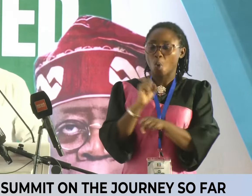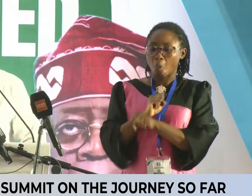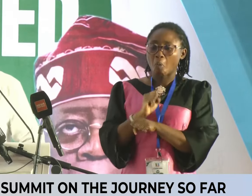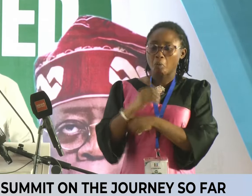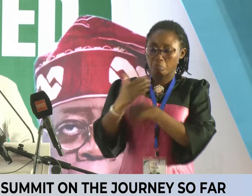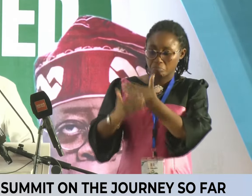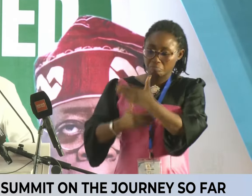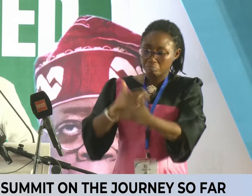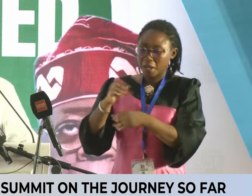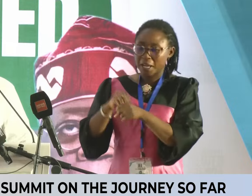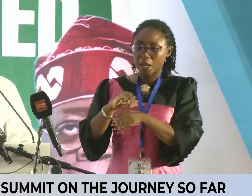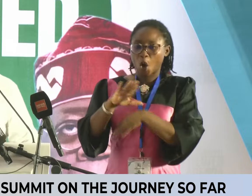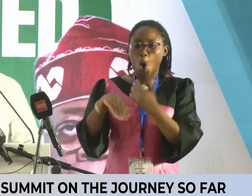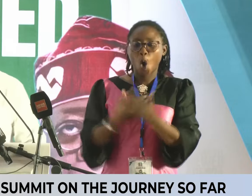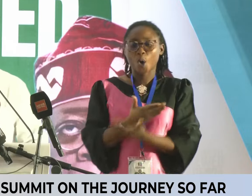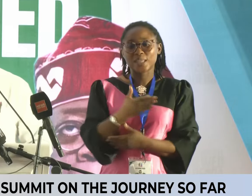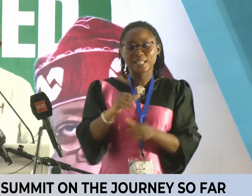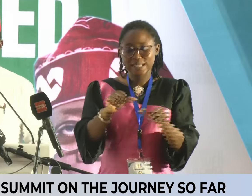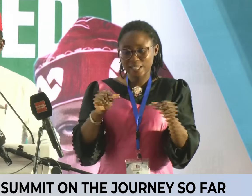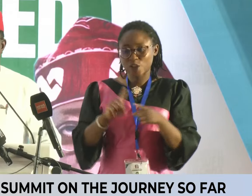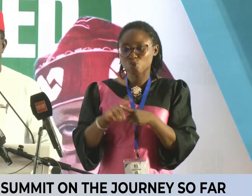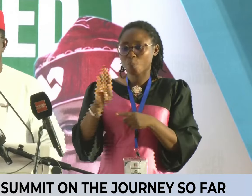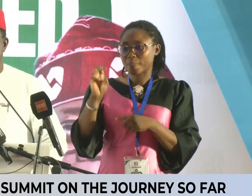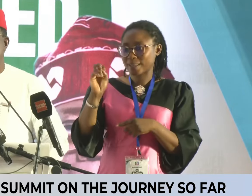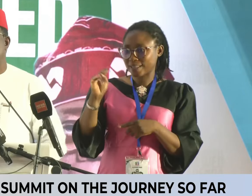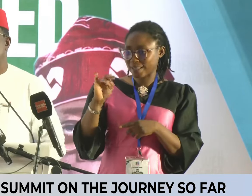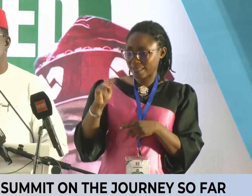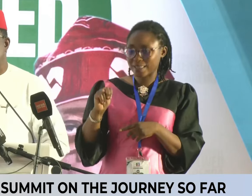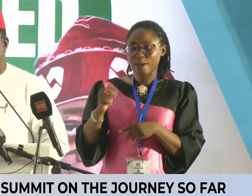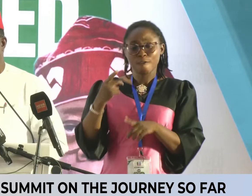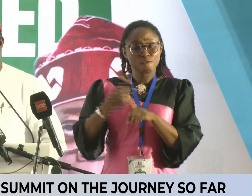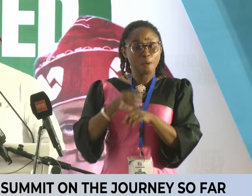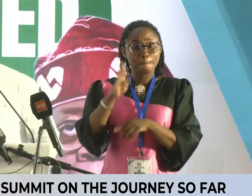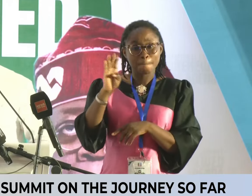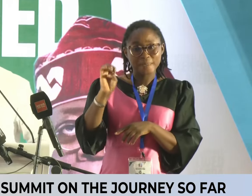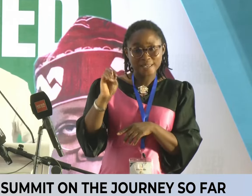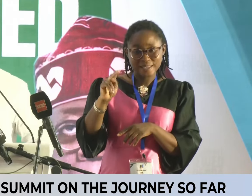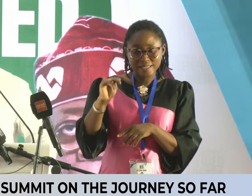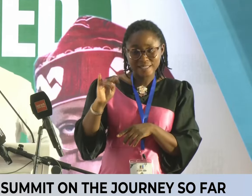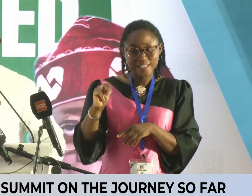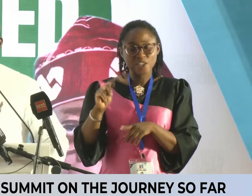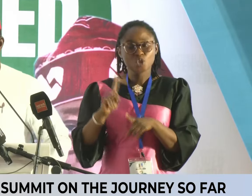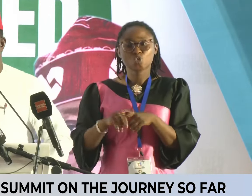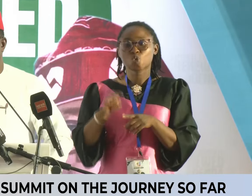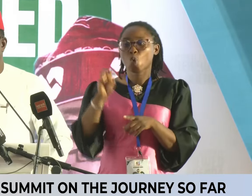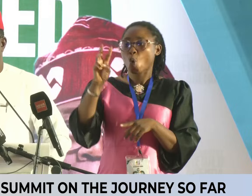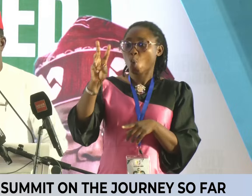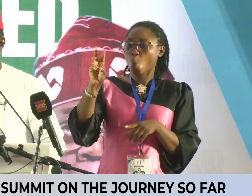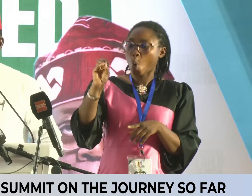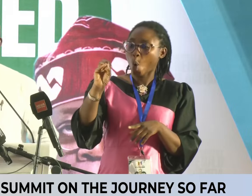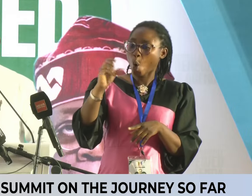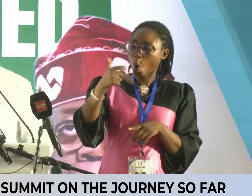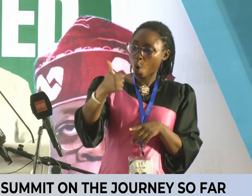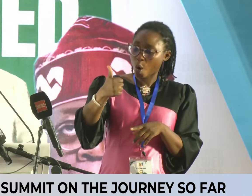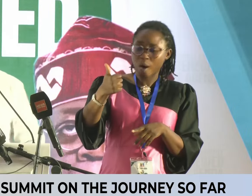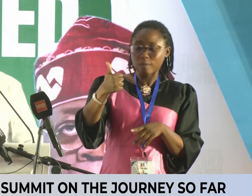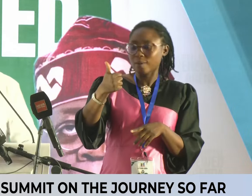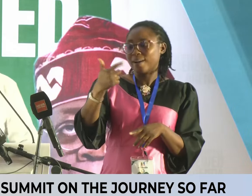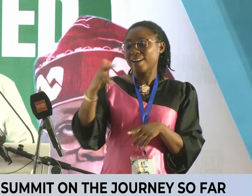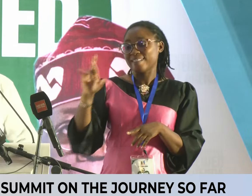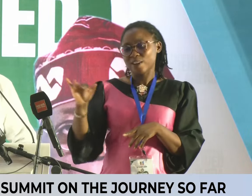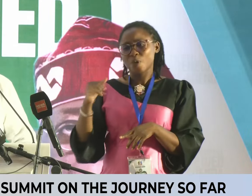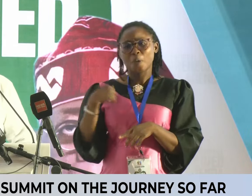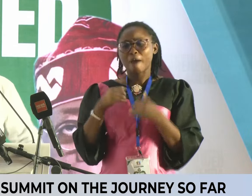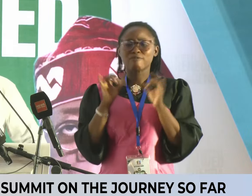is ongoing in all this section down to Benin. And from Benin down to Warri, we have very terrible